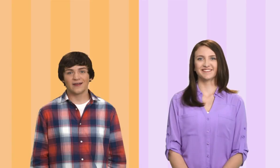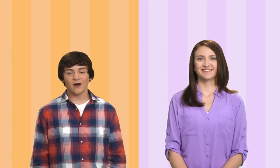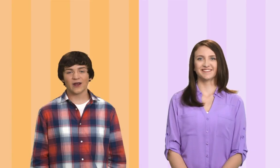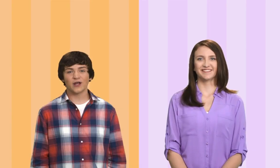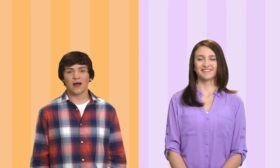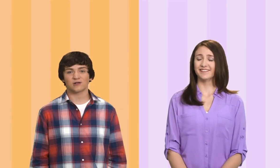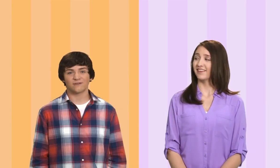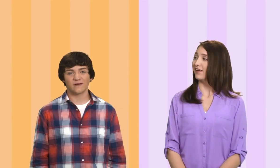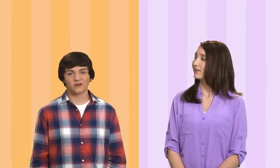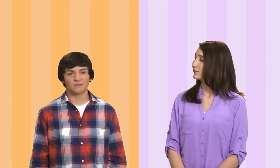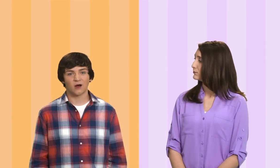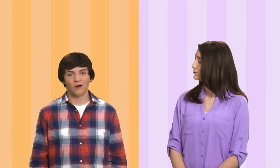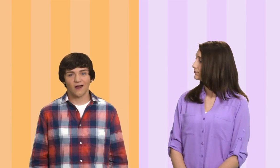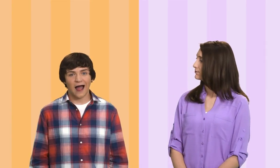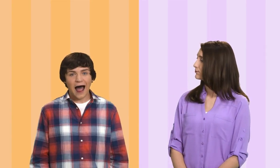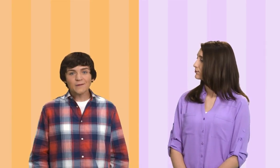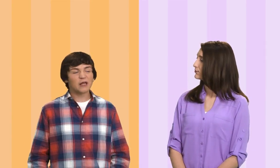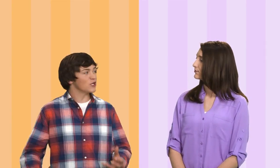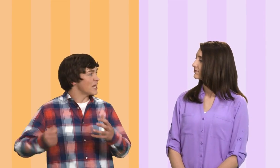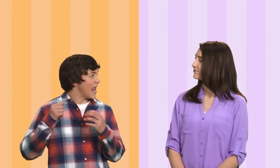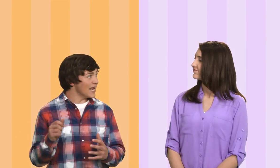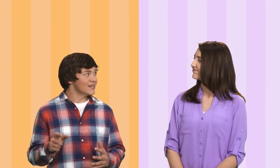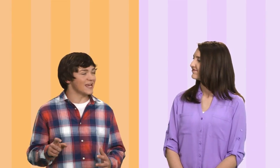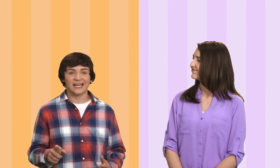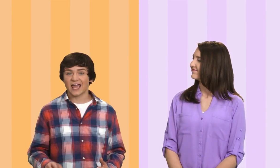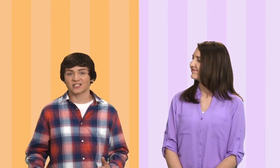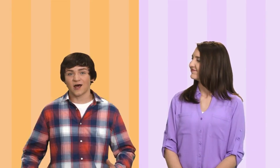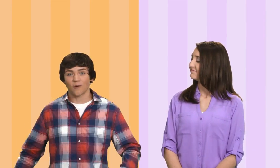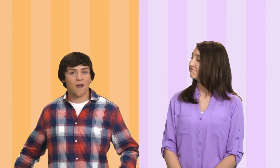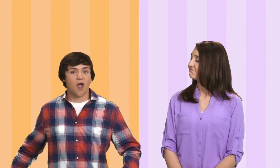Now that I know how to fingerspell, I can pretty much say anything in ASL.